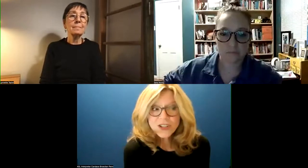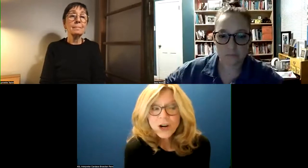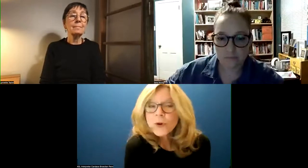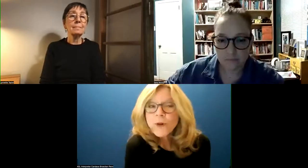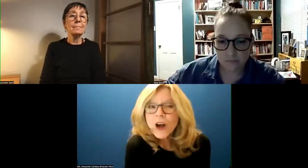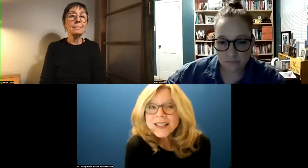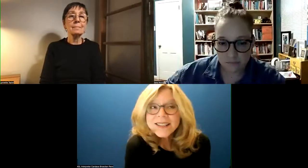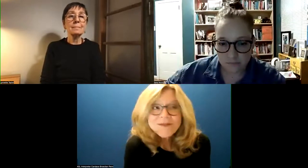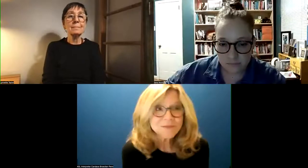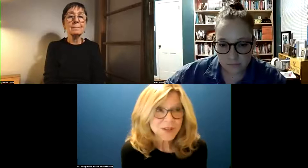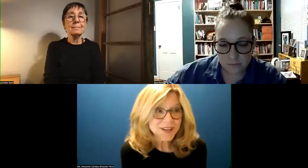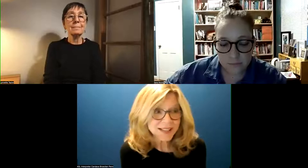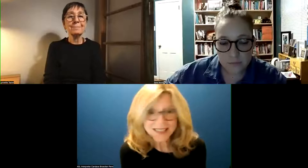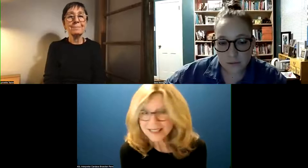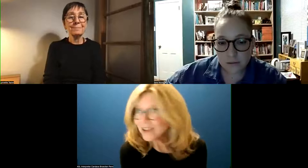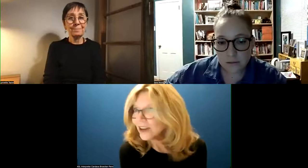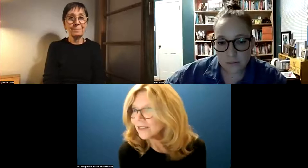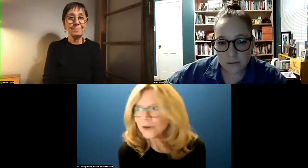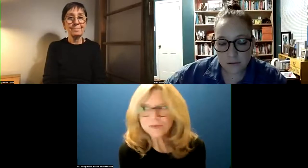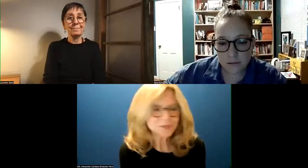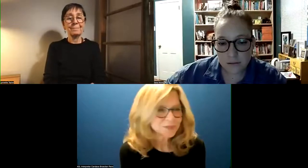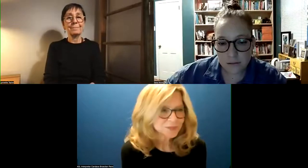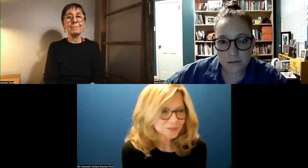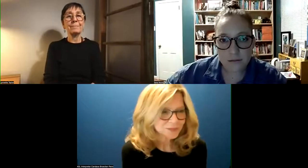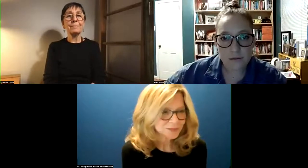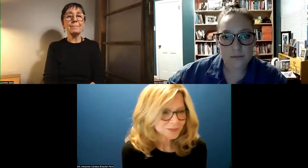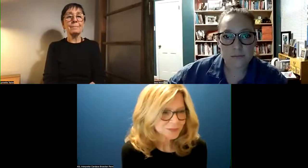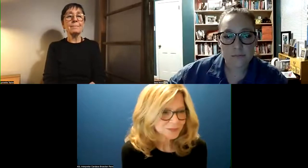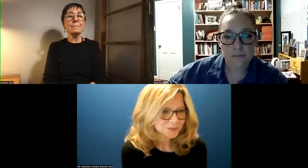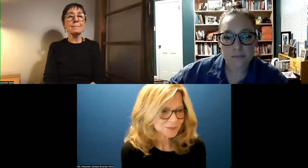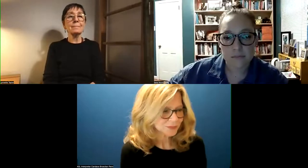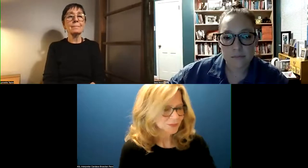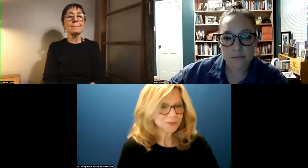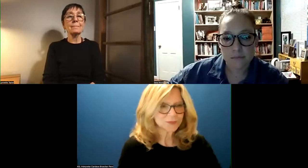we can talk more broadly with Nelly and all of you.